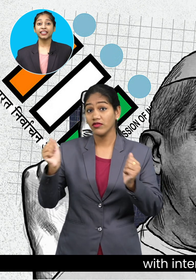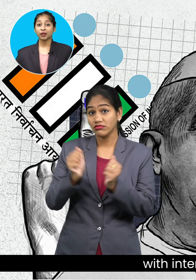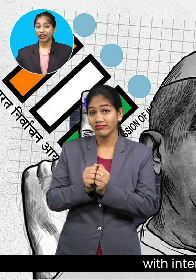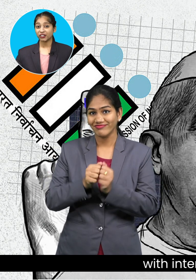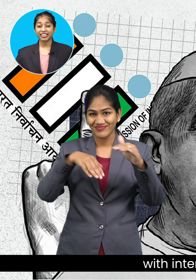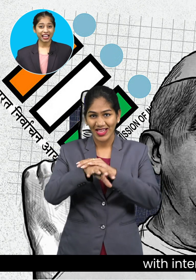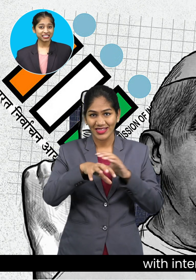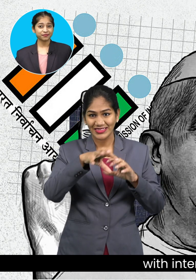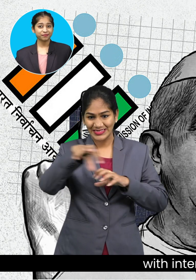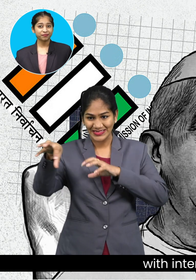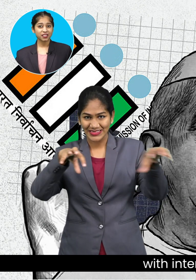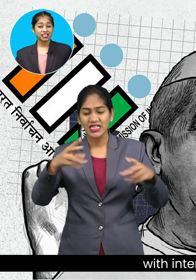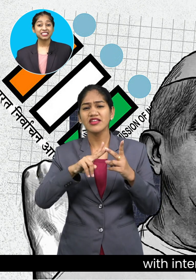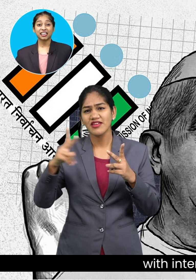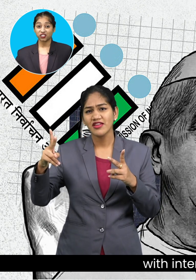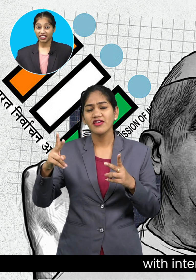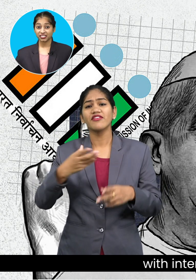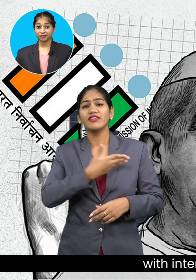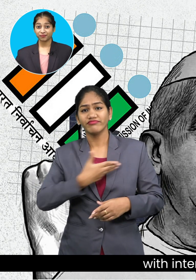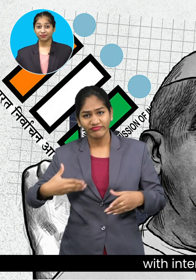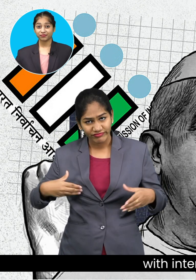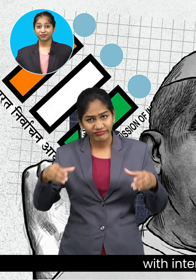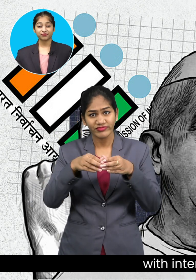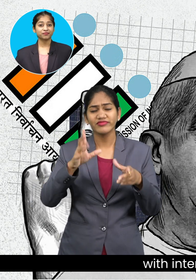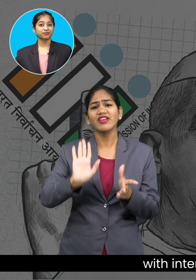with intermediate castes such as